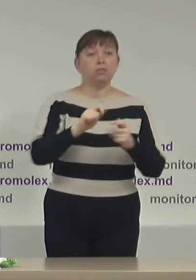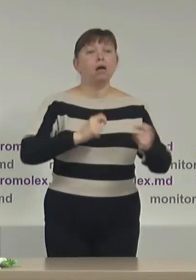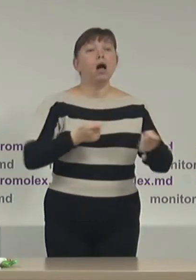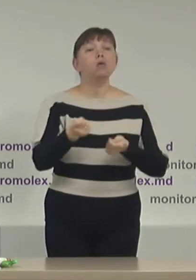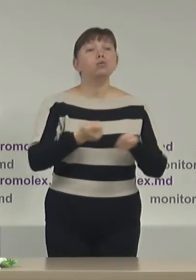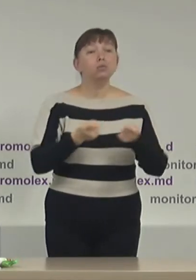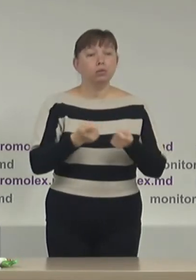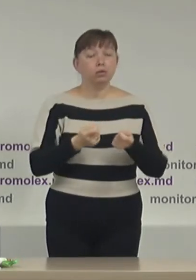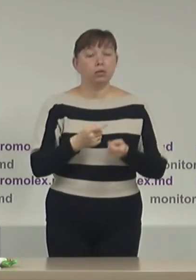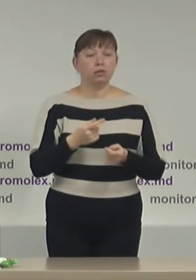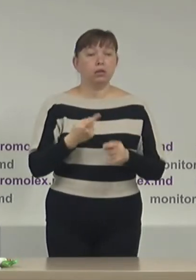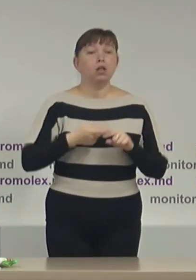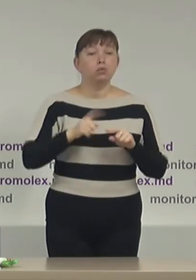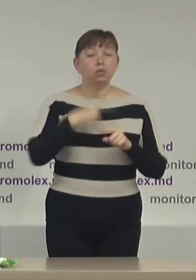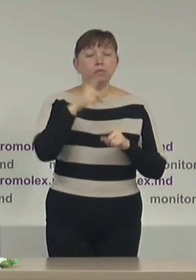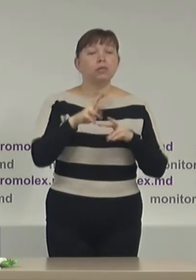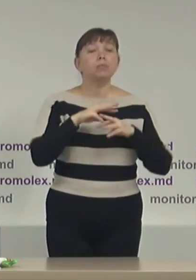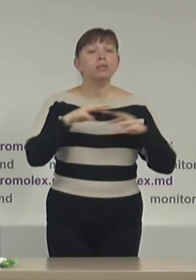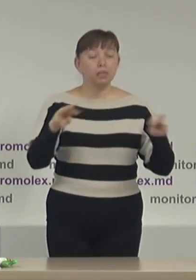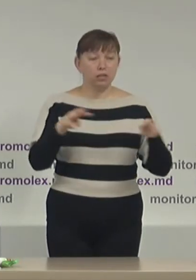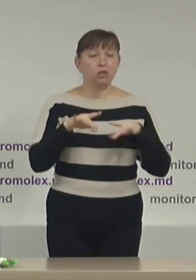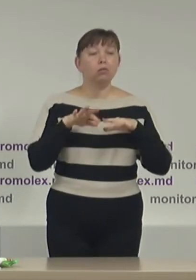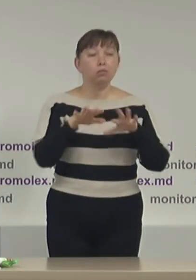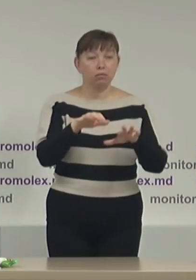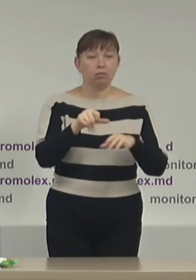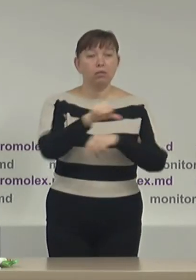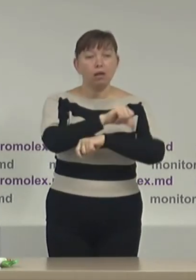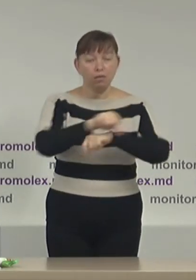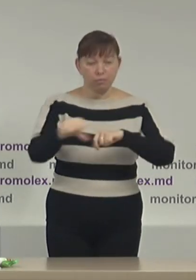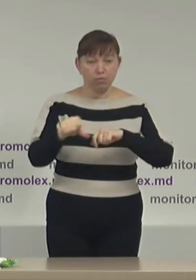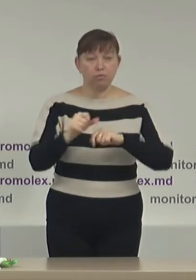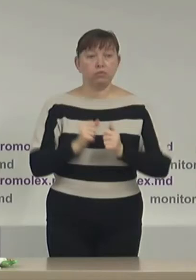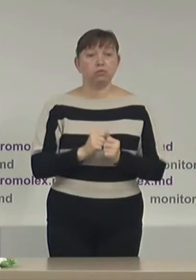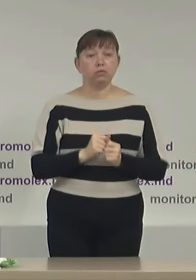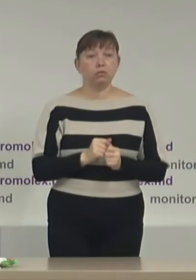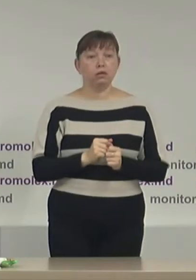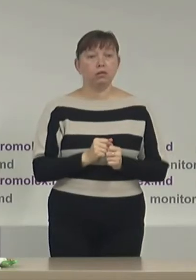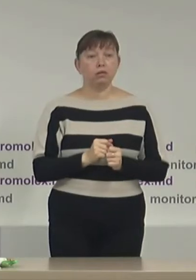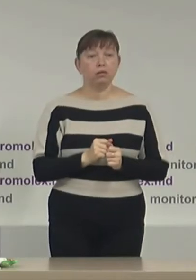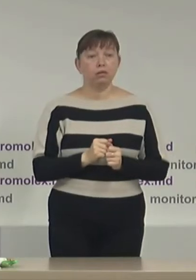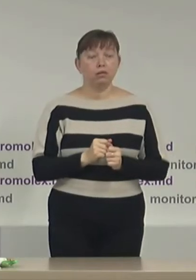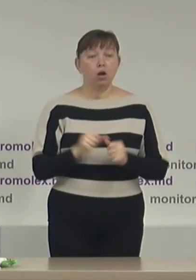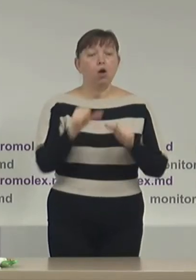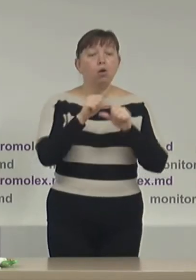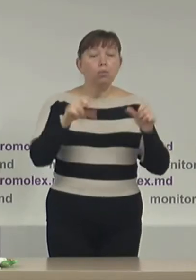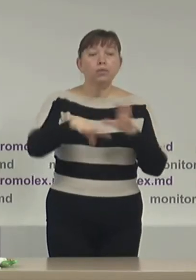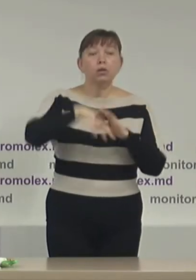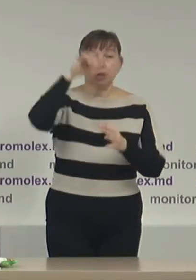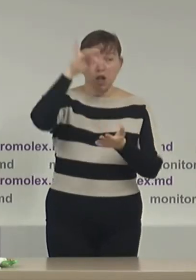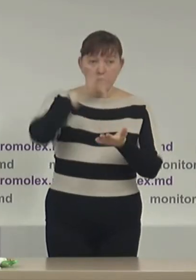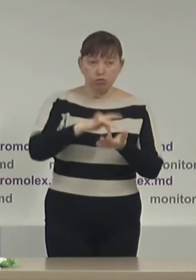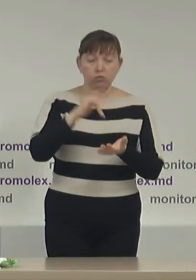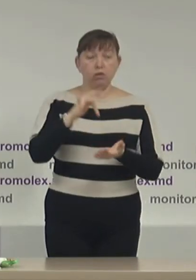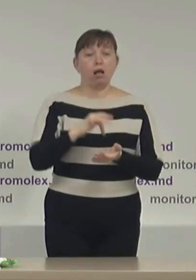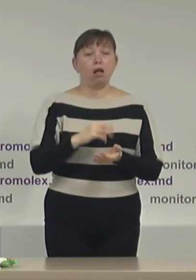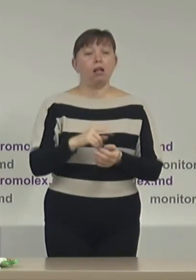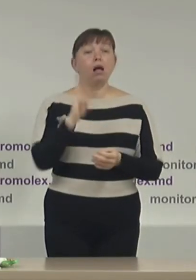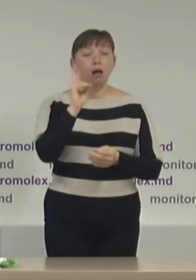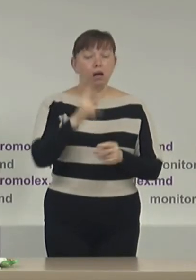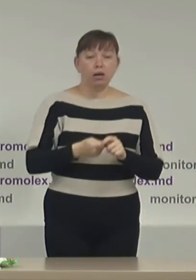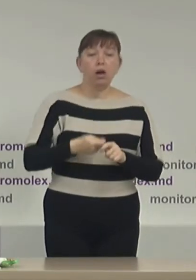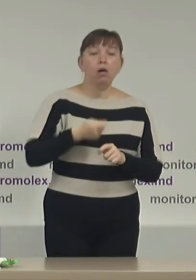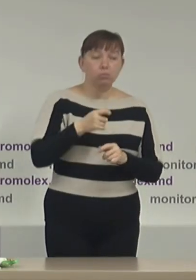the intervention of authorities. It is the Minister of Foreign Affairs, European Integration, the Electoral Central